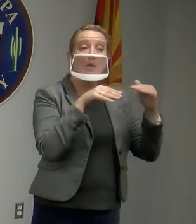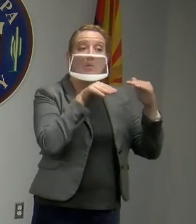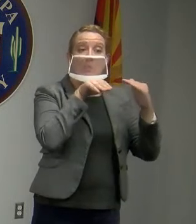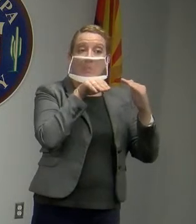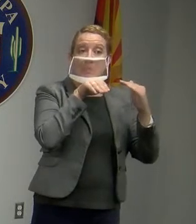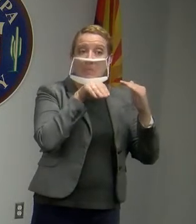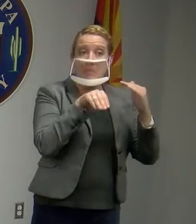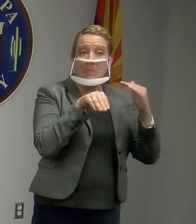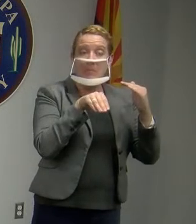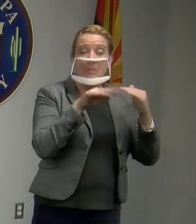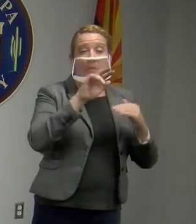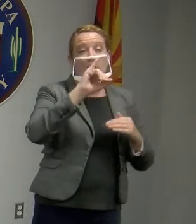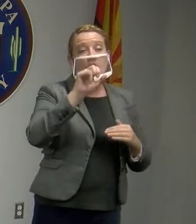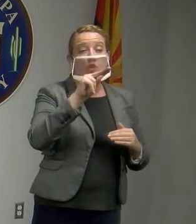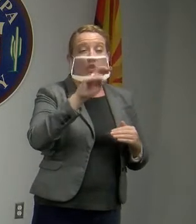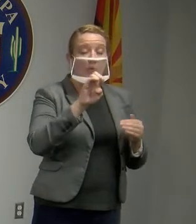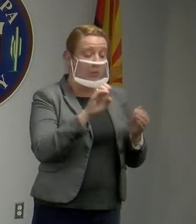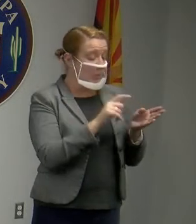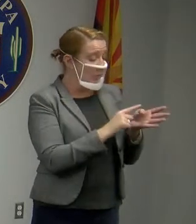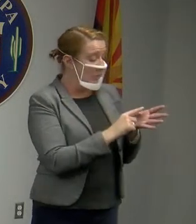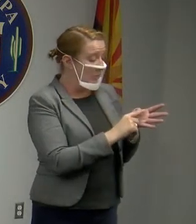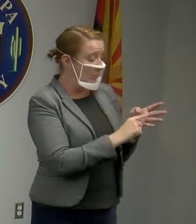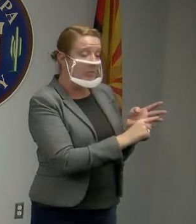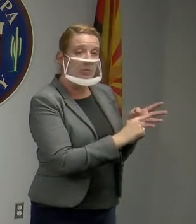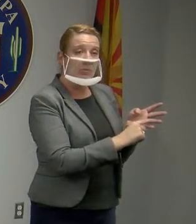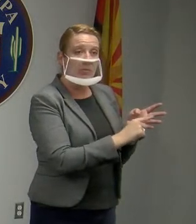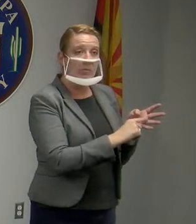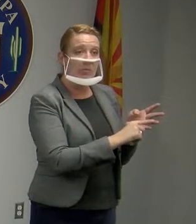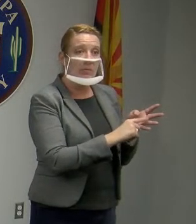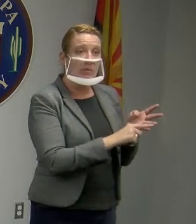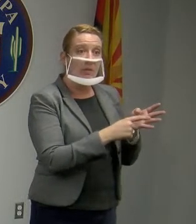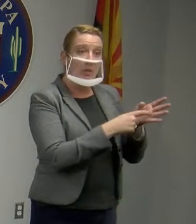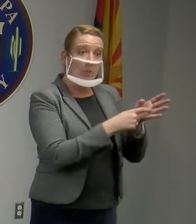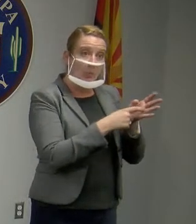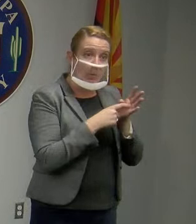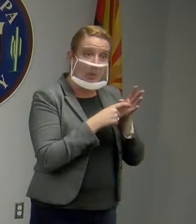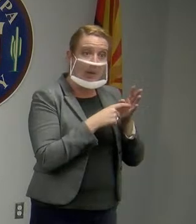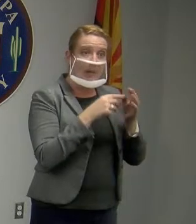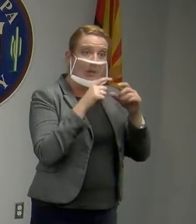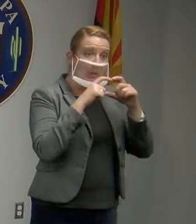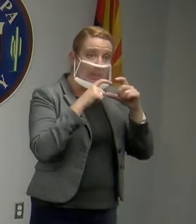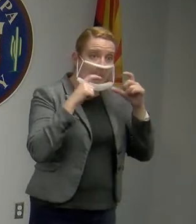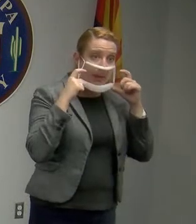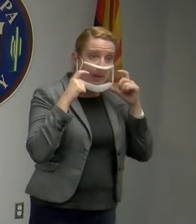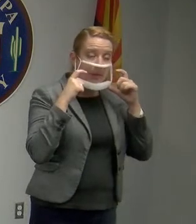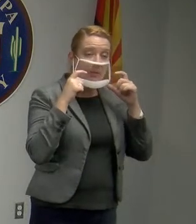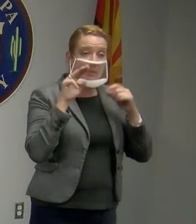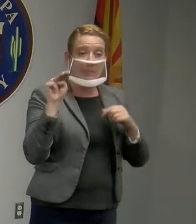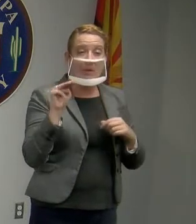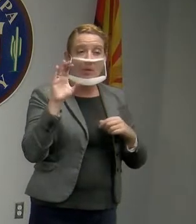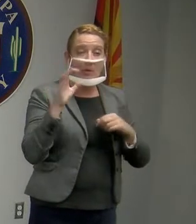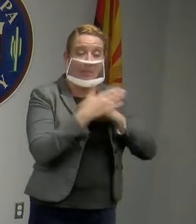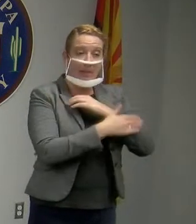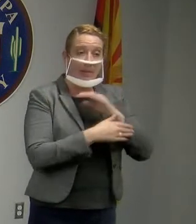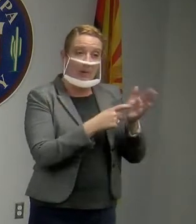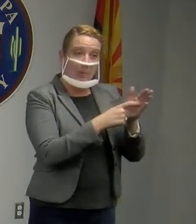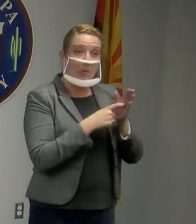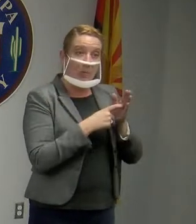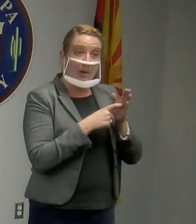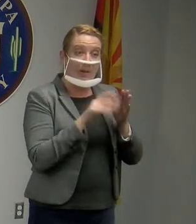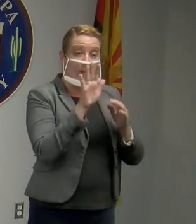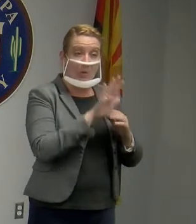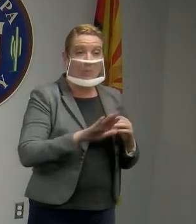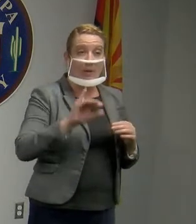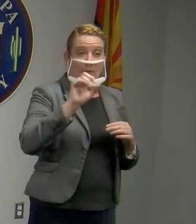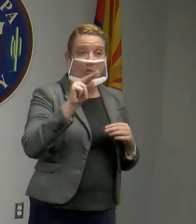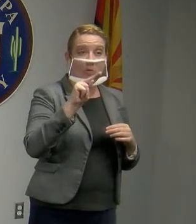the third week of June, when the mask requirement was initiated by Maricopa County. That was also